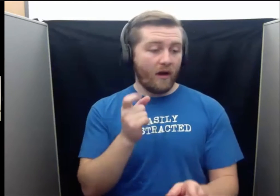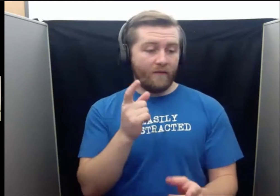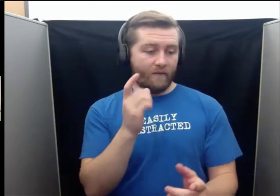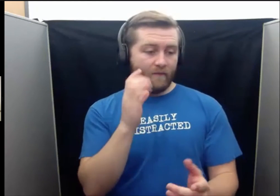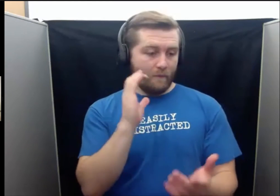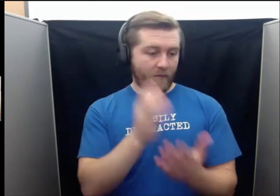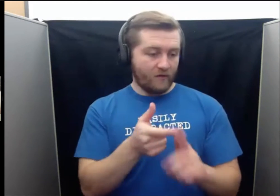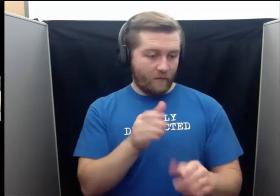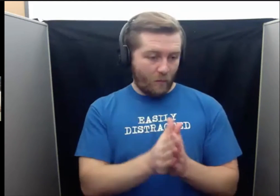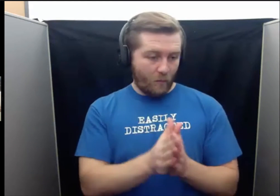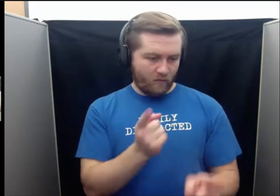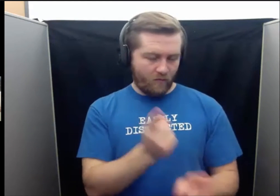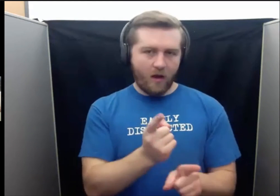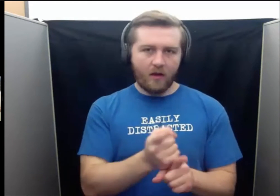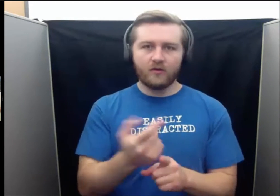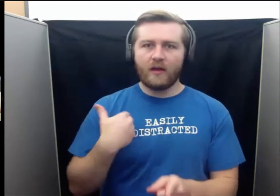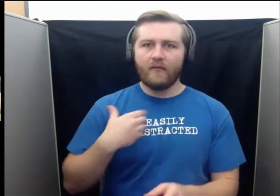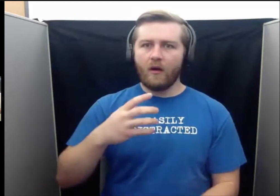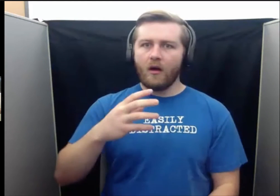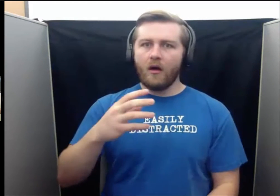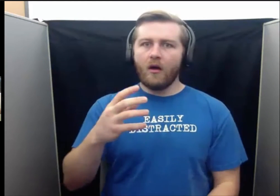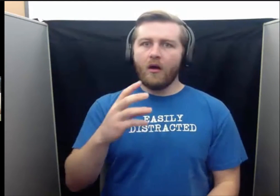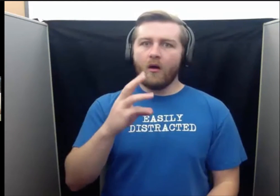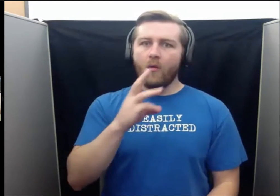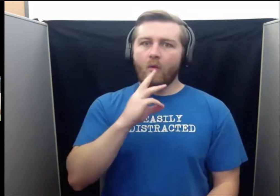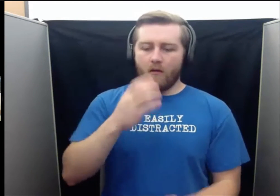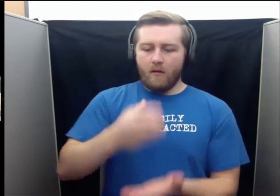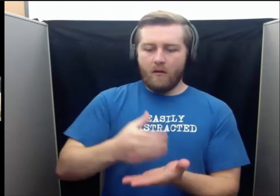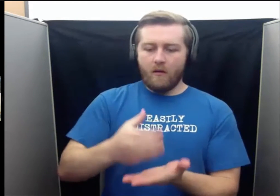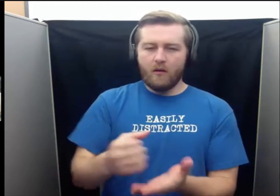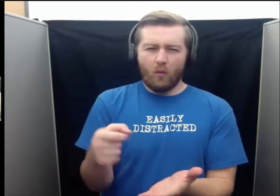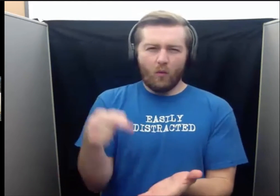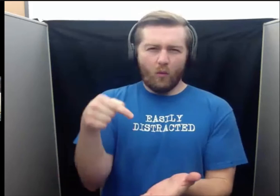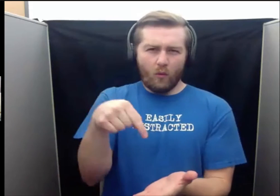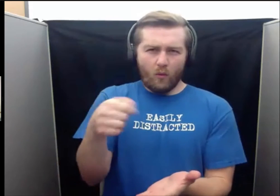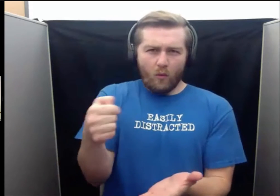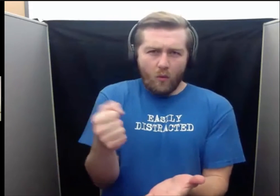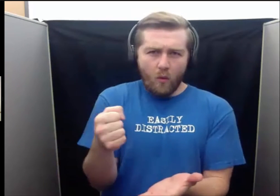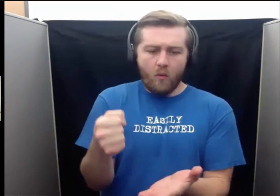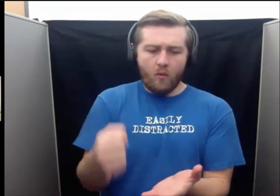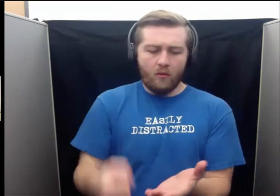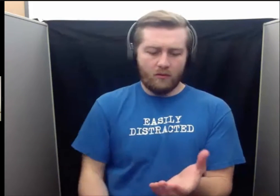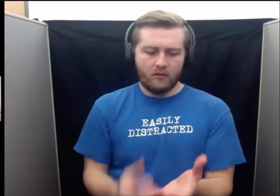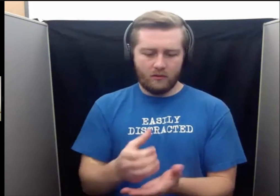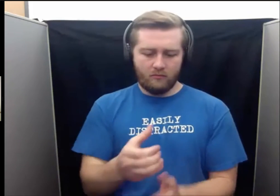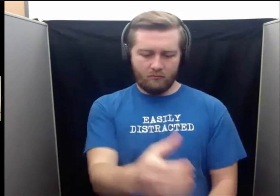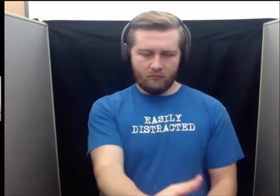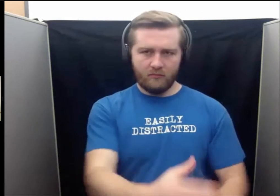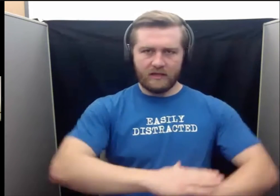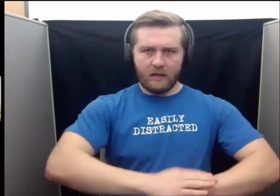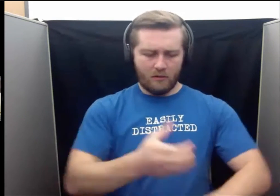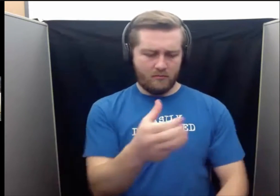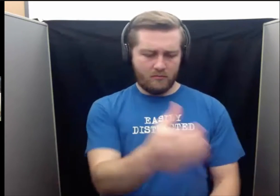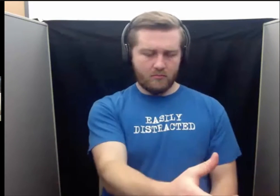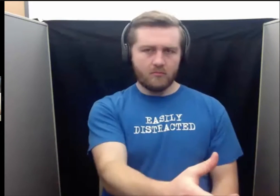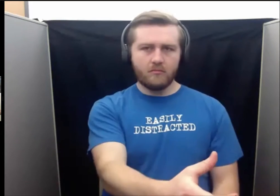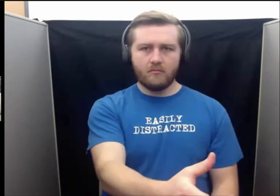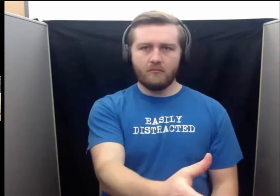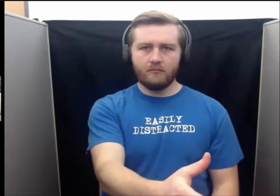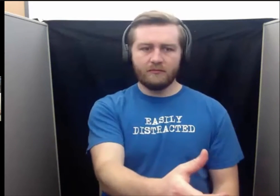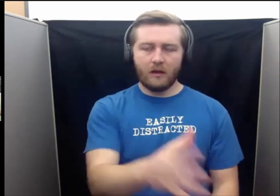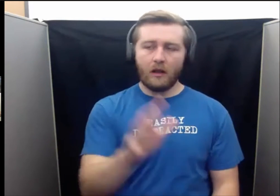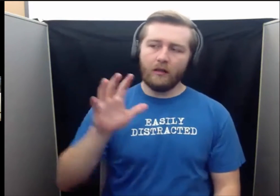of water, take it out, set it on a table or whatever, especially in summertime, and you come